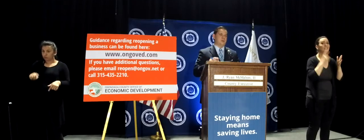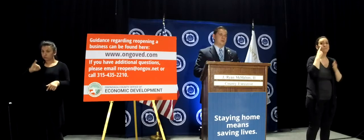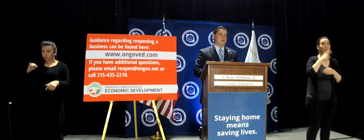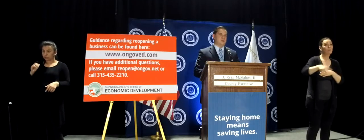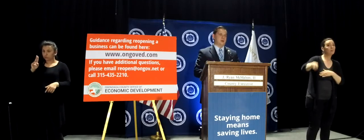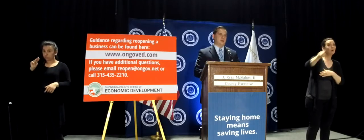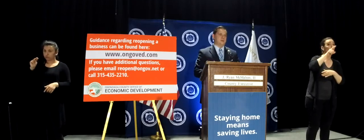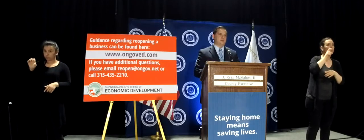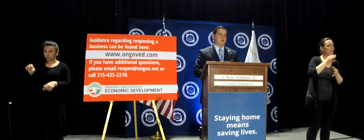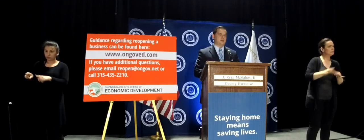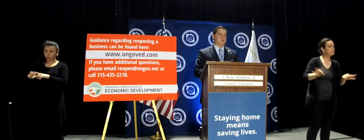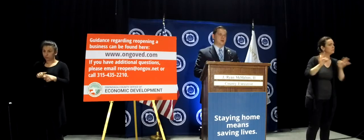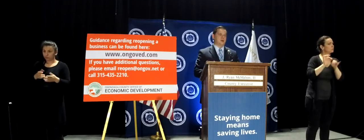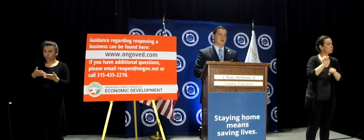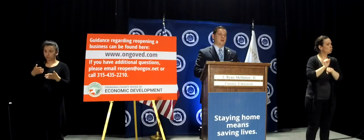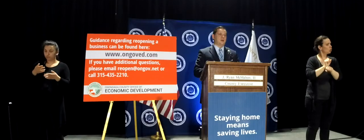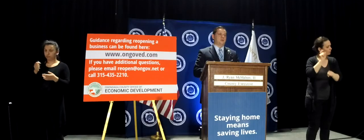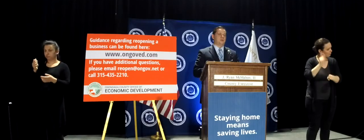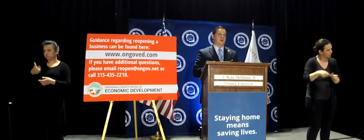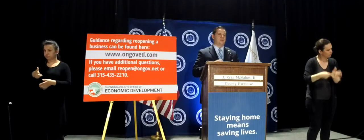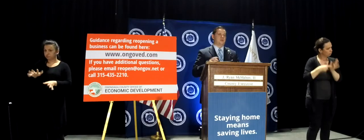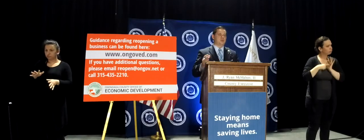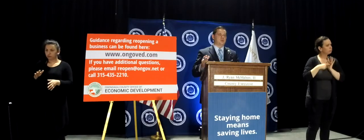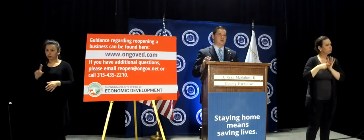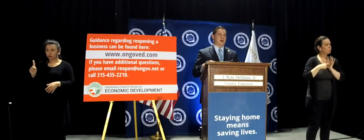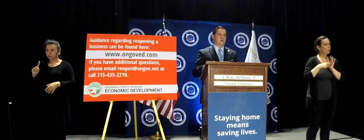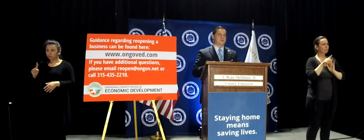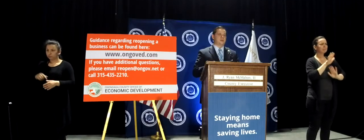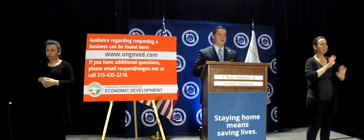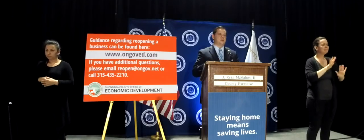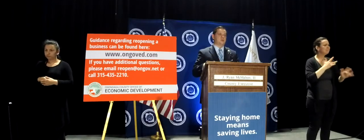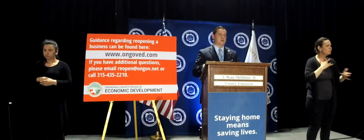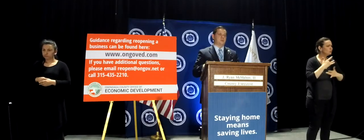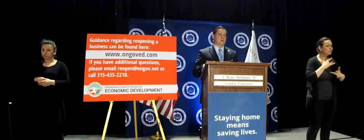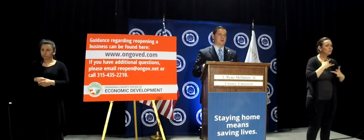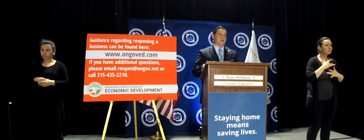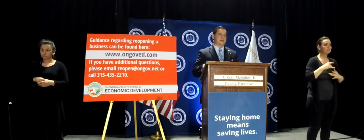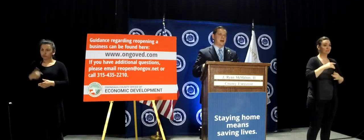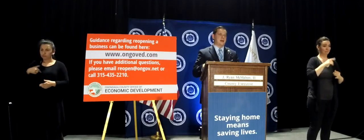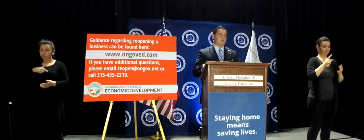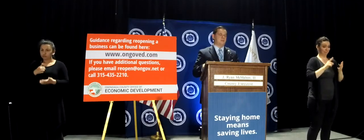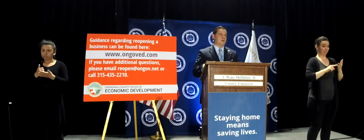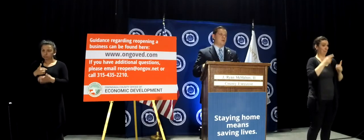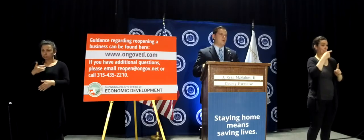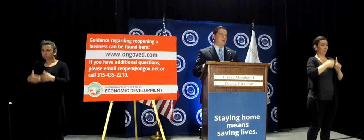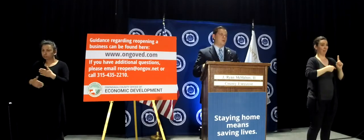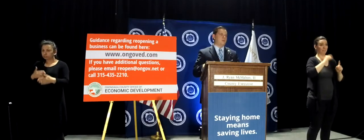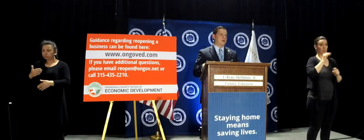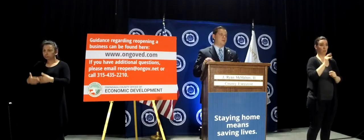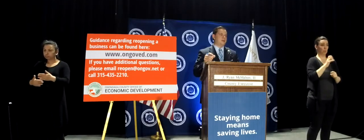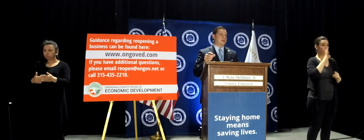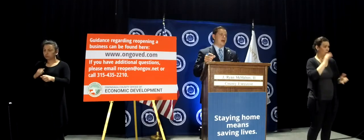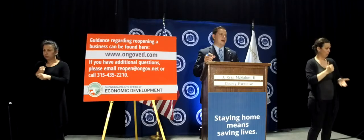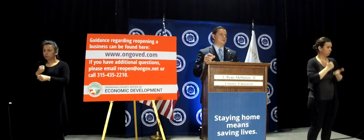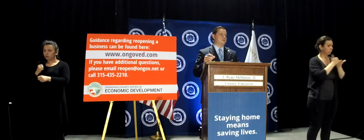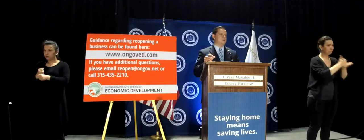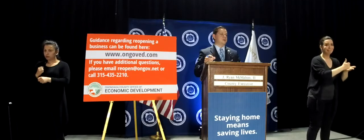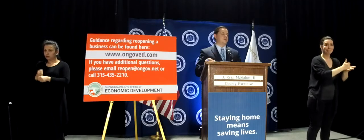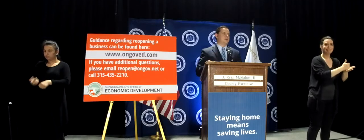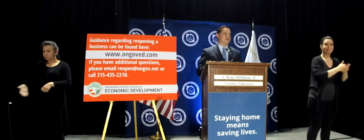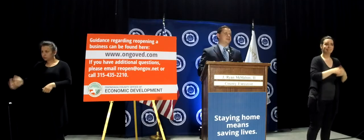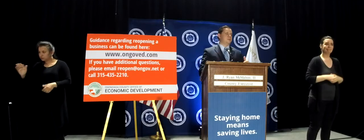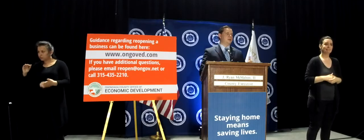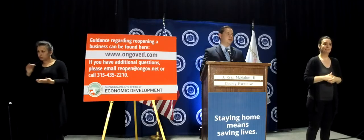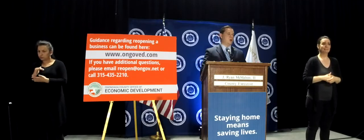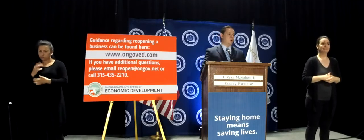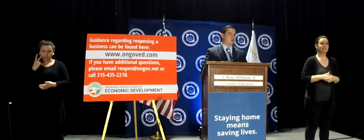help. So I know that's a big concern. Through the month of June helps get us through that period of time where there may be gaps